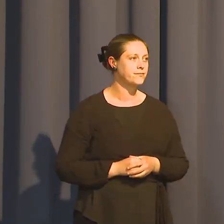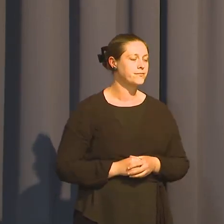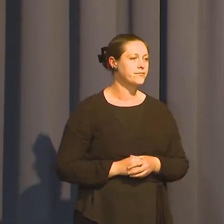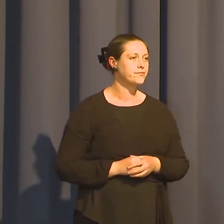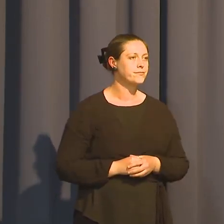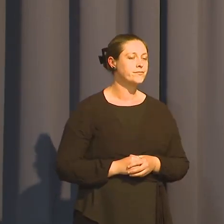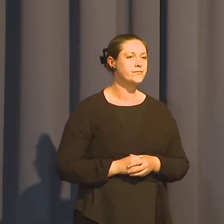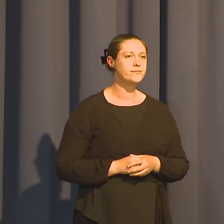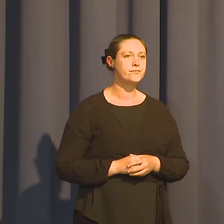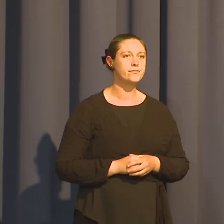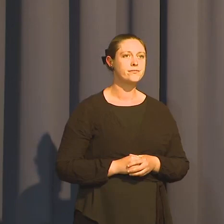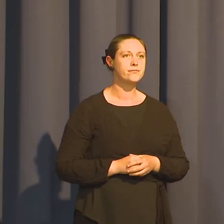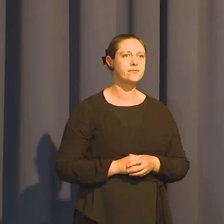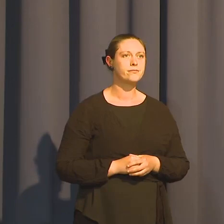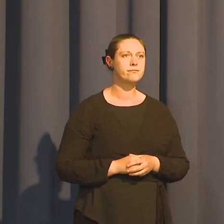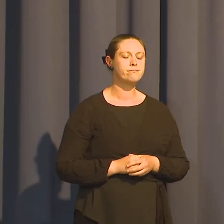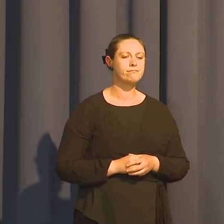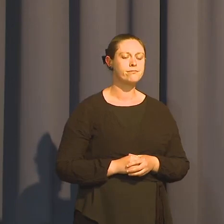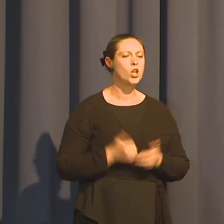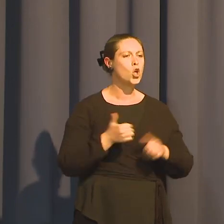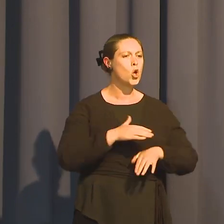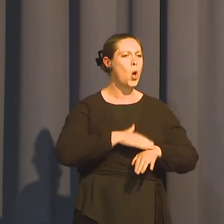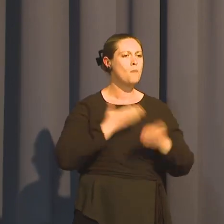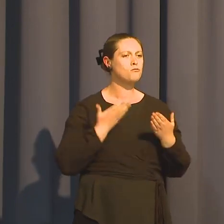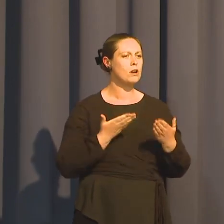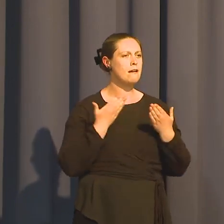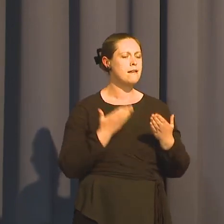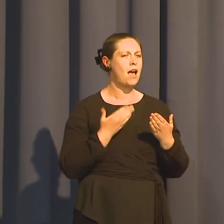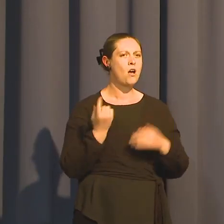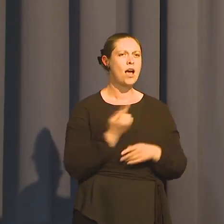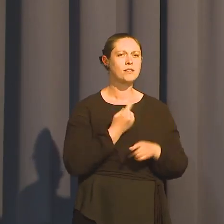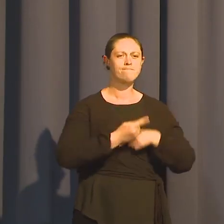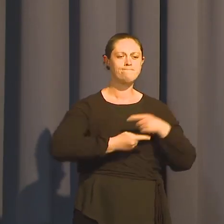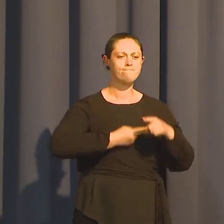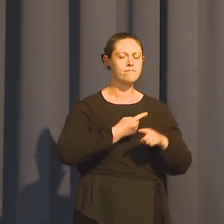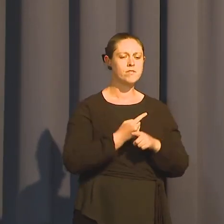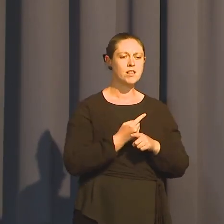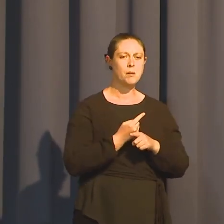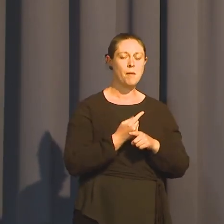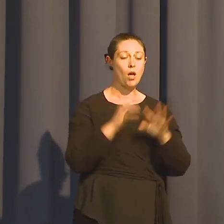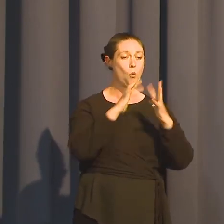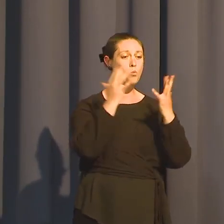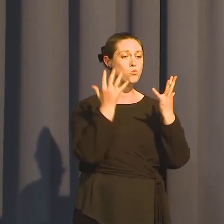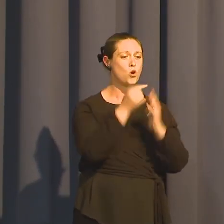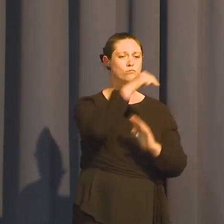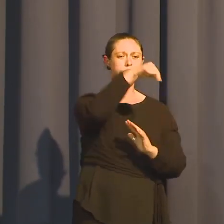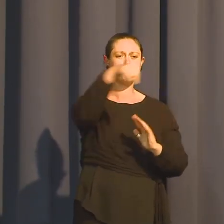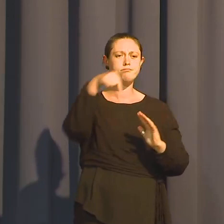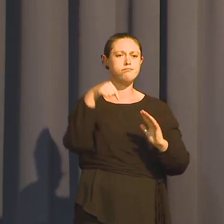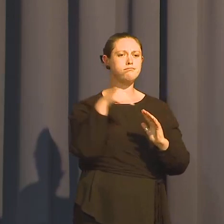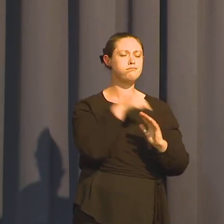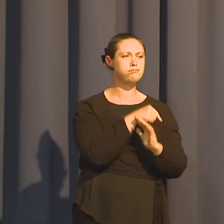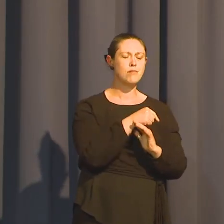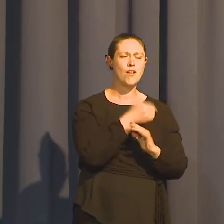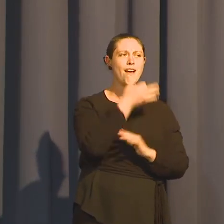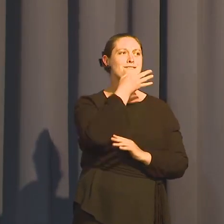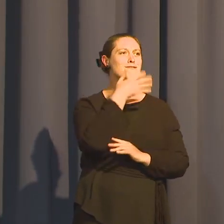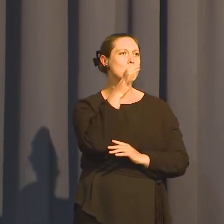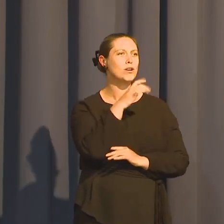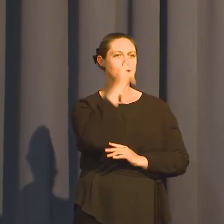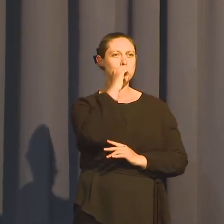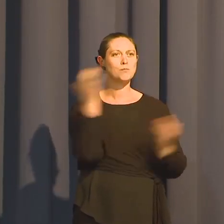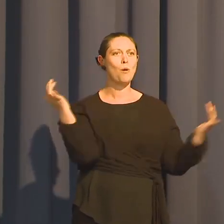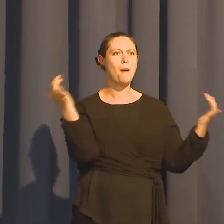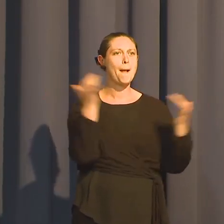It's timely to make comment on the fact that there are very few countries in the world where gatherings like this can occur.